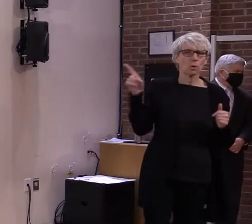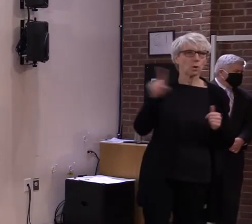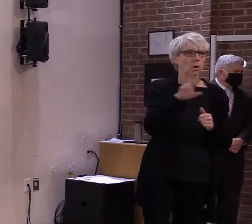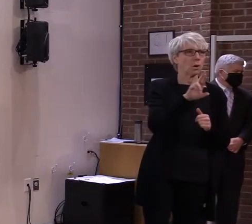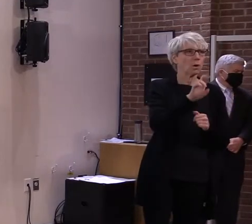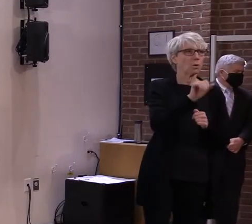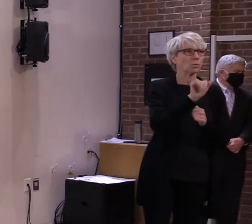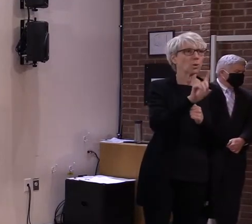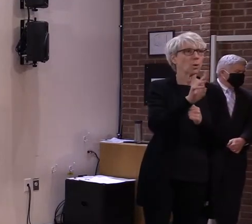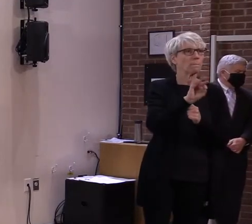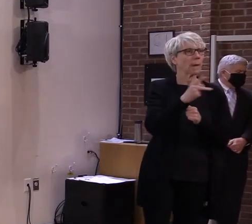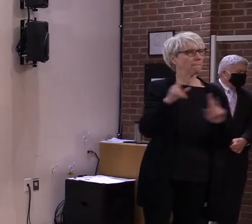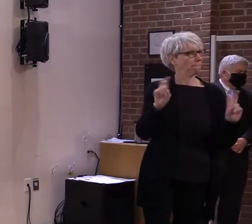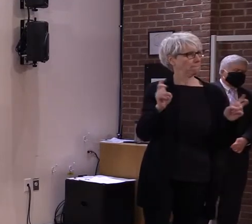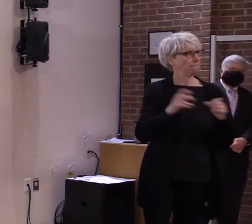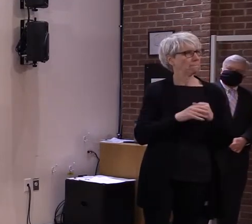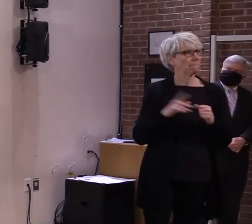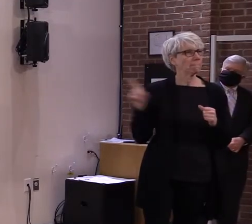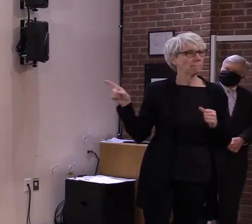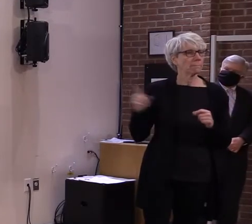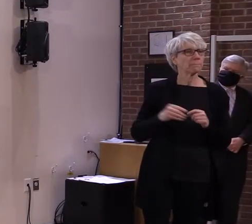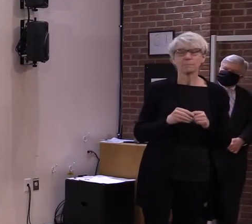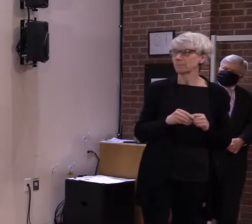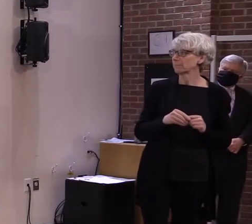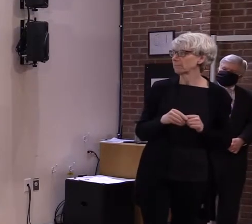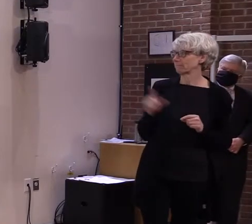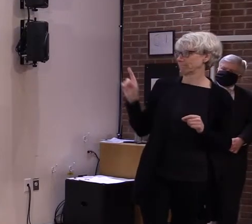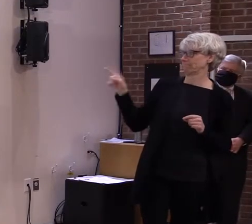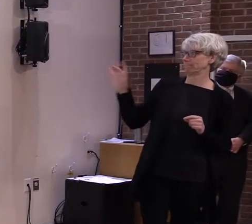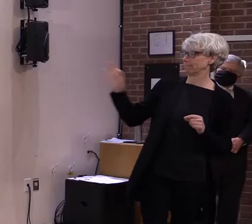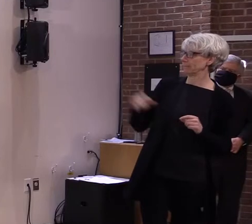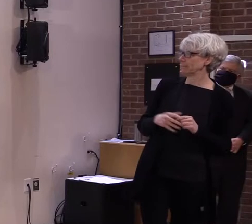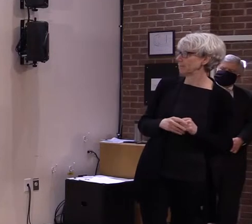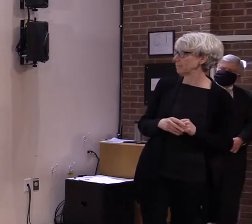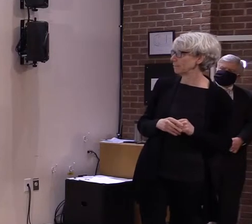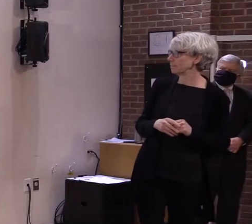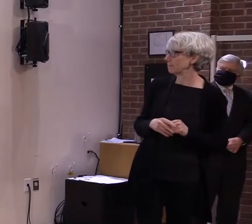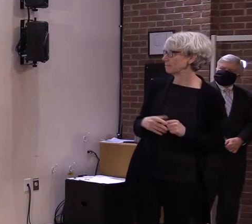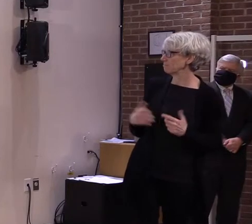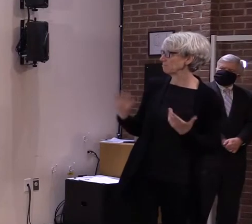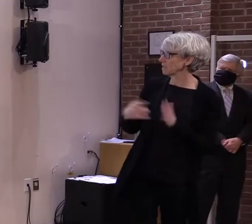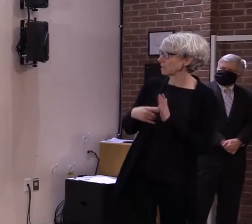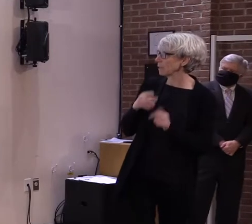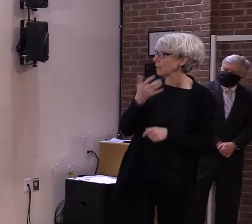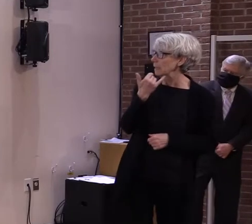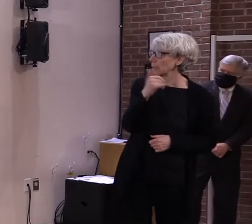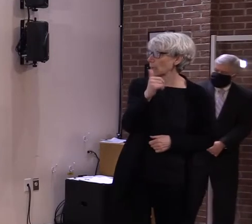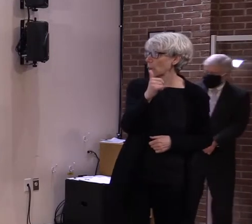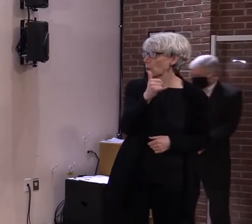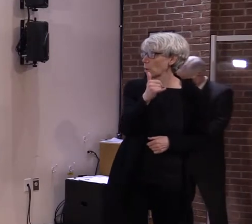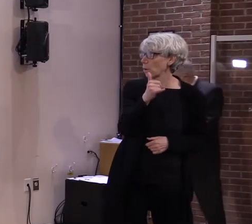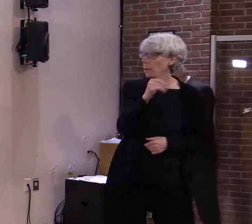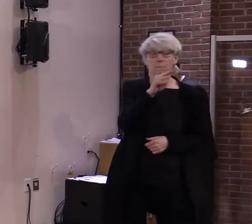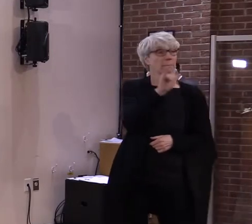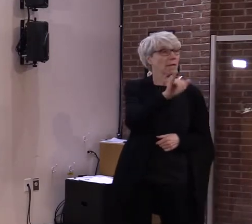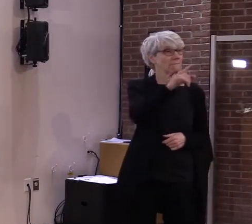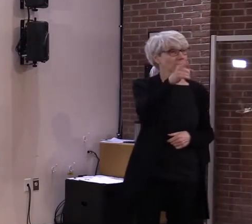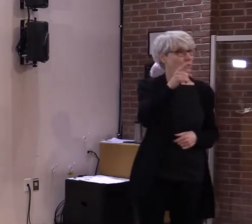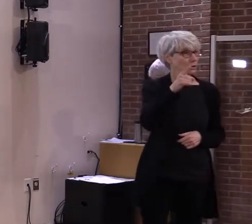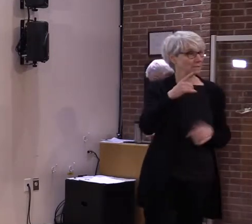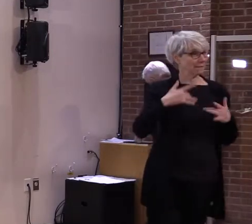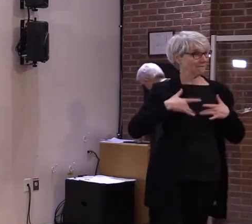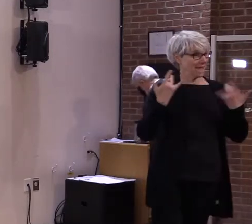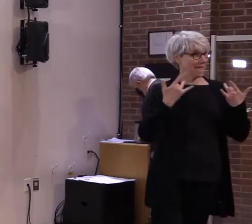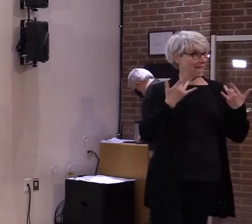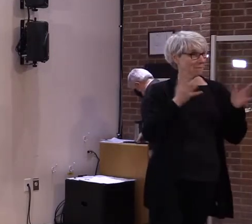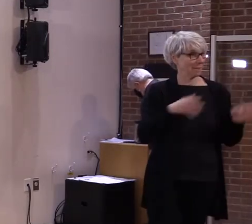roadmap. But for example, if you are having an event scheduled for May 1st, if as an event planner, if